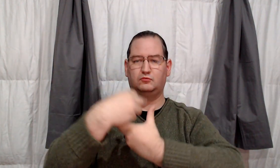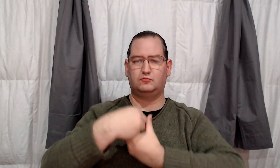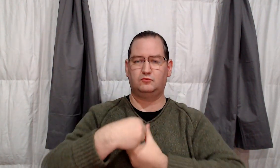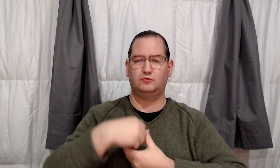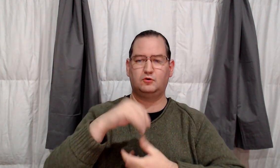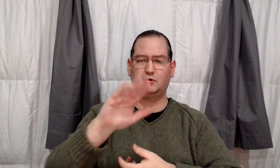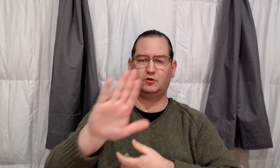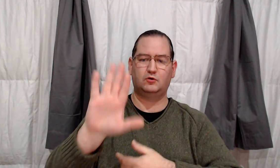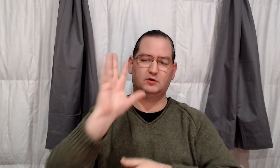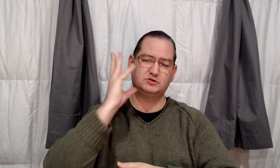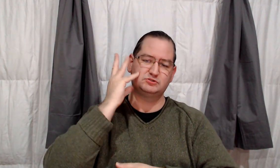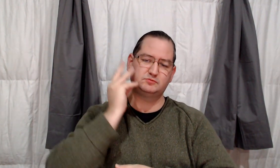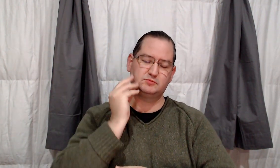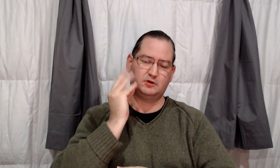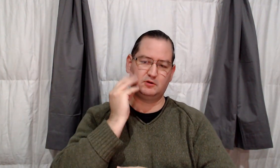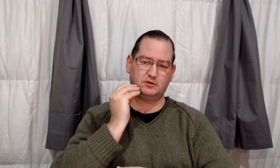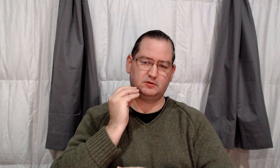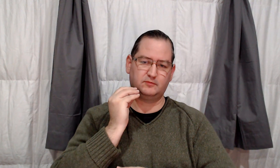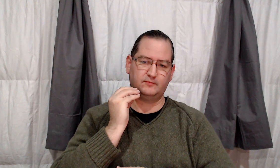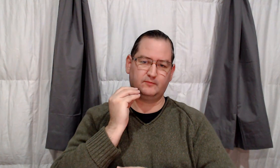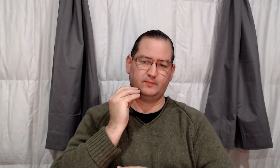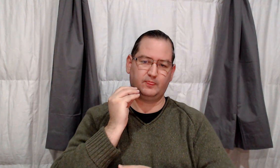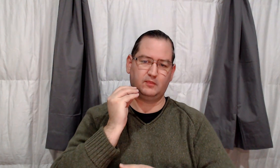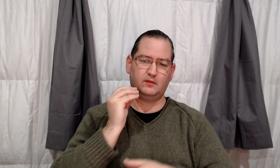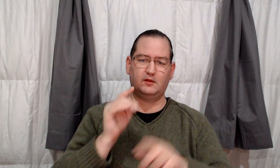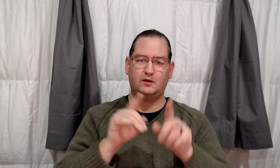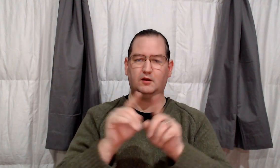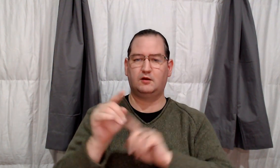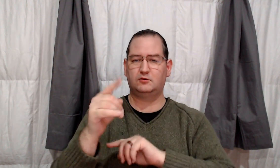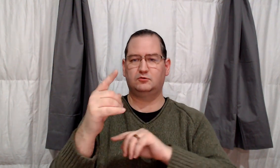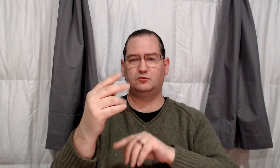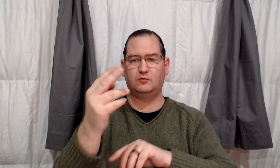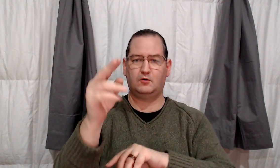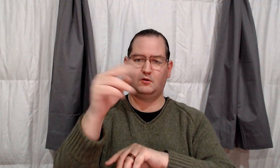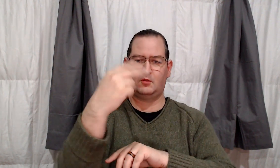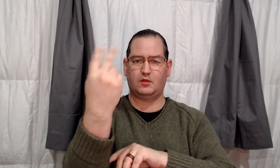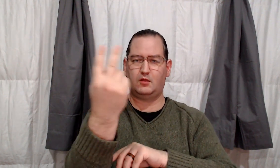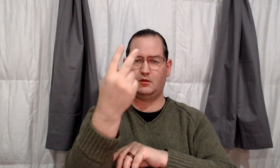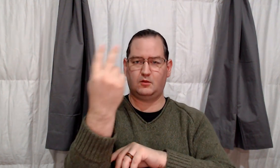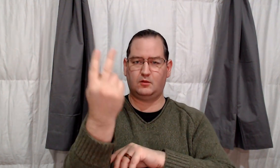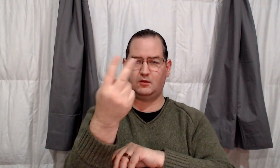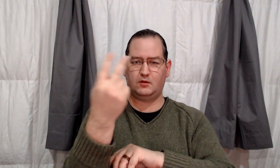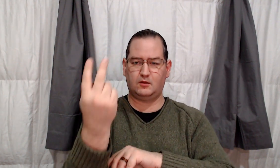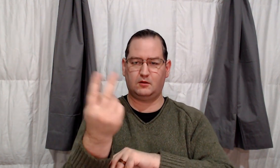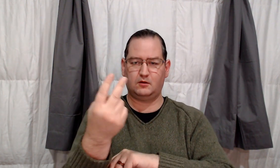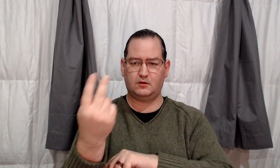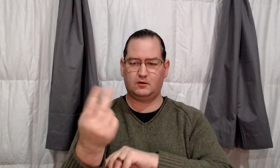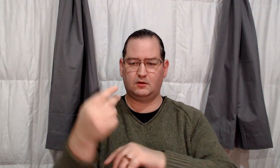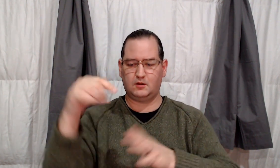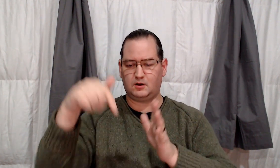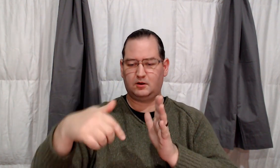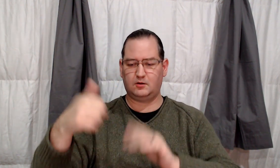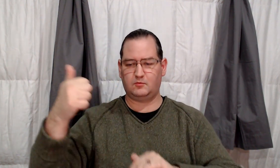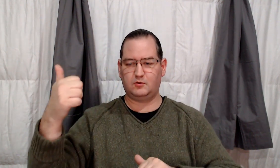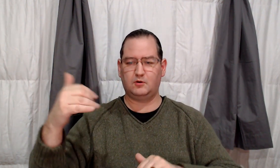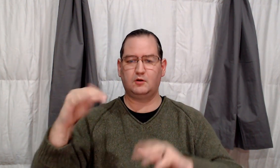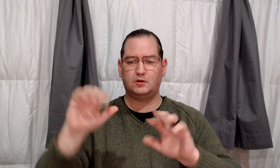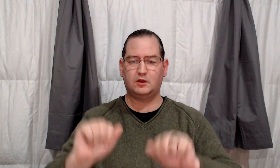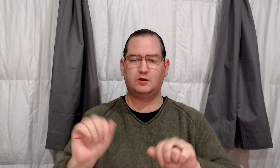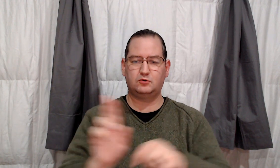And as you drift even deeper, you can use your unconscious mind as a resource that